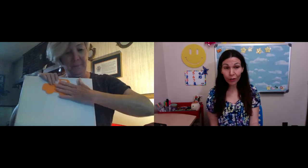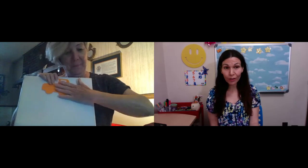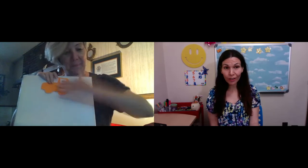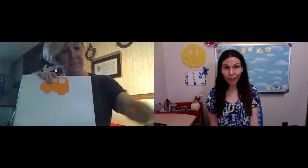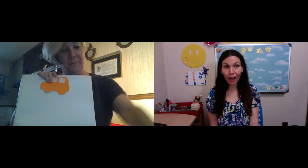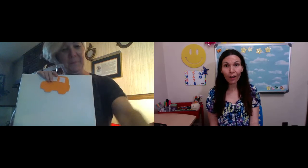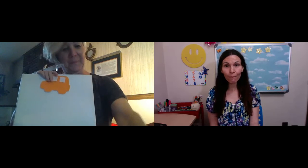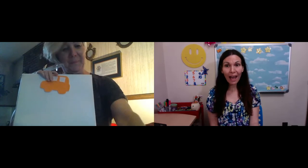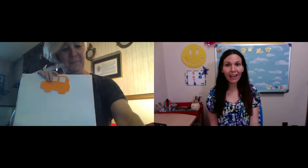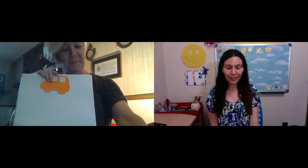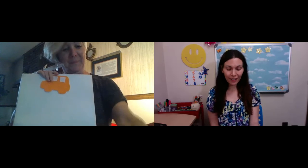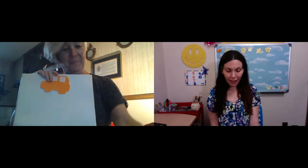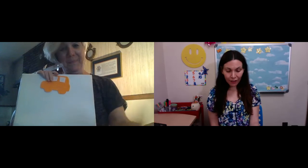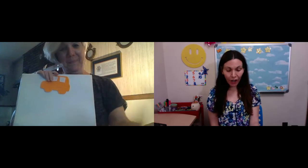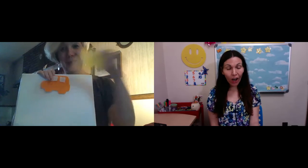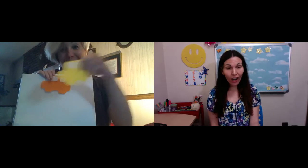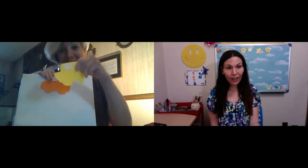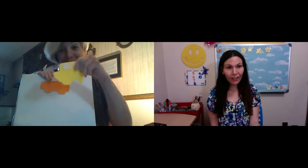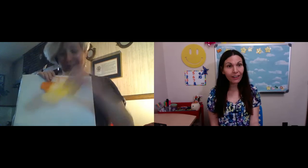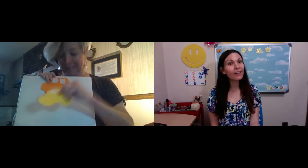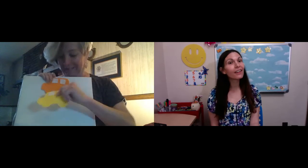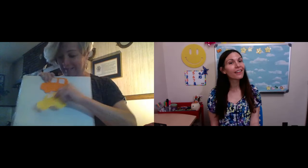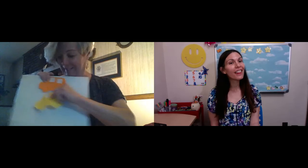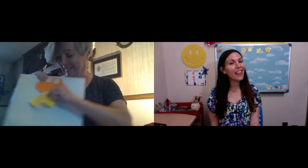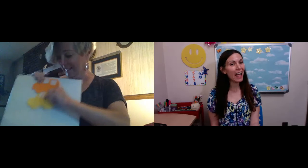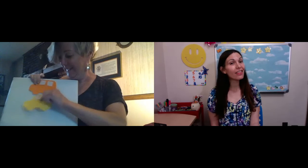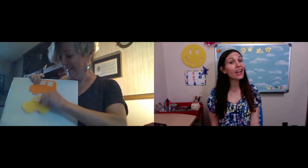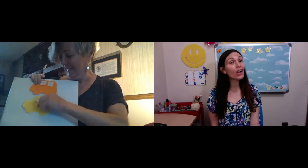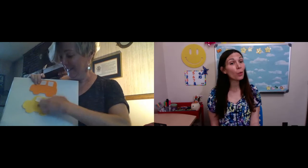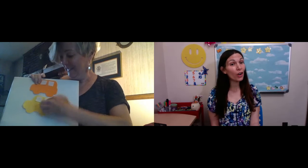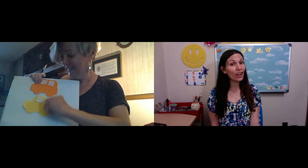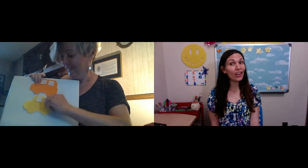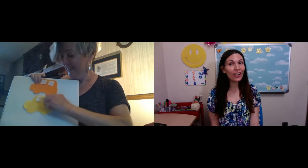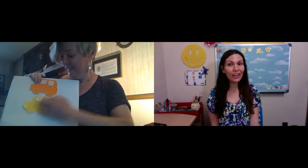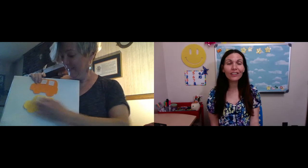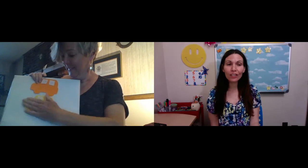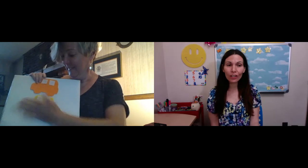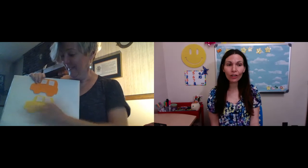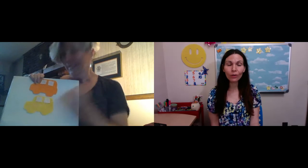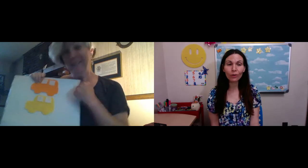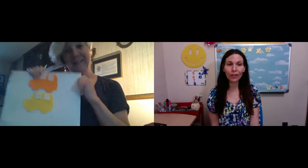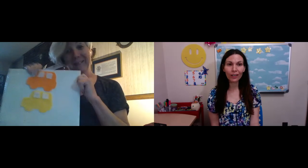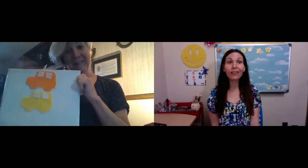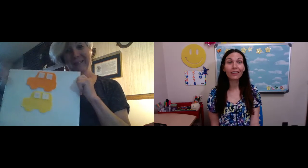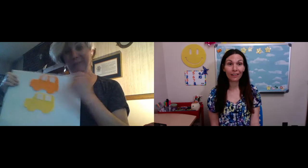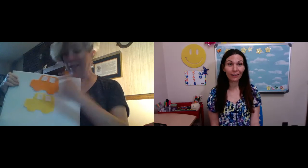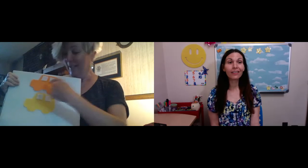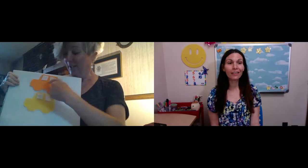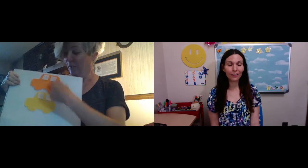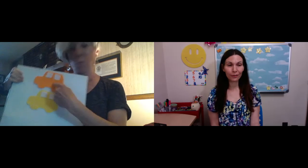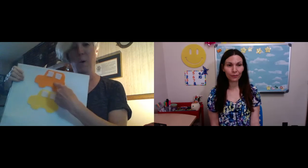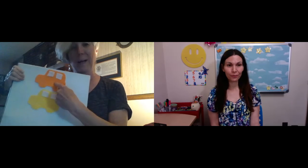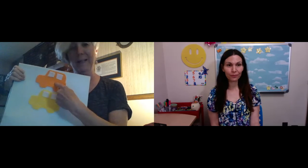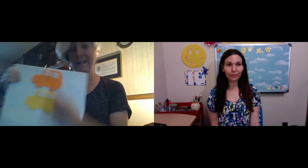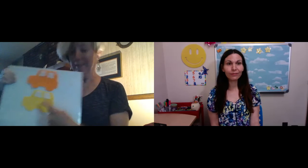zoo met another car. Then there were two. Right,